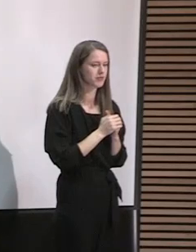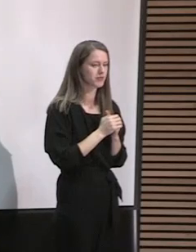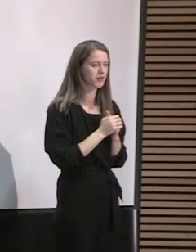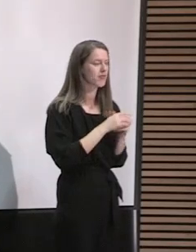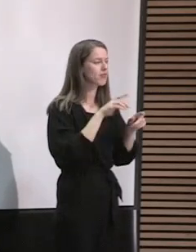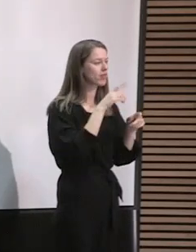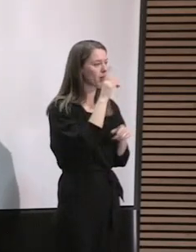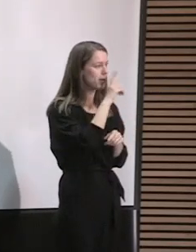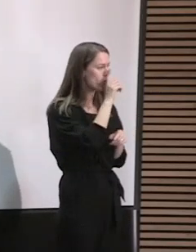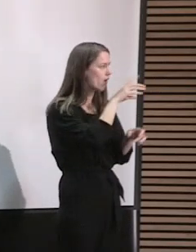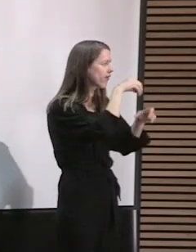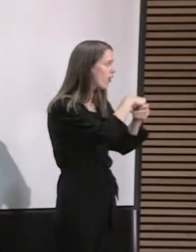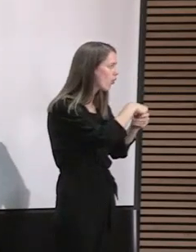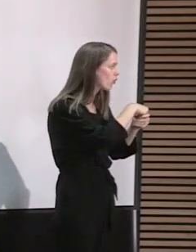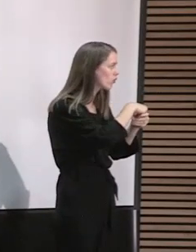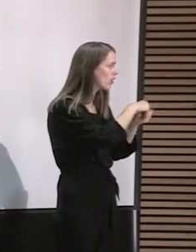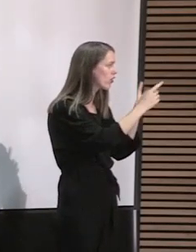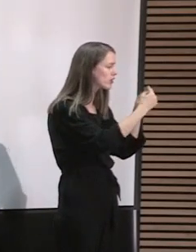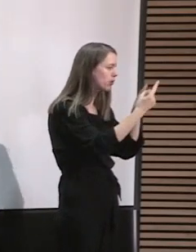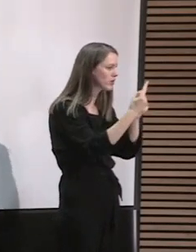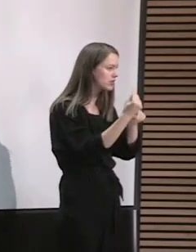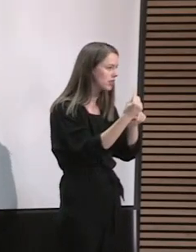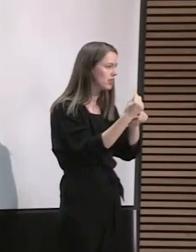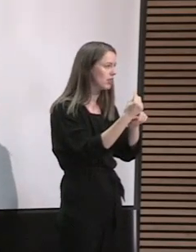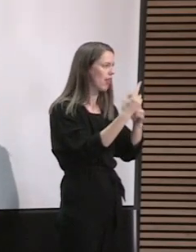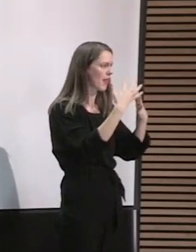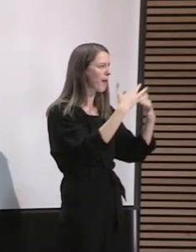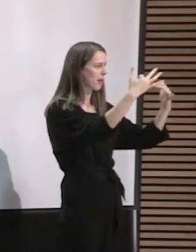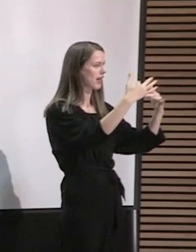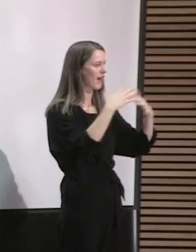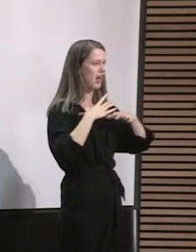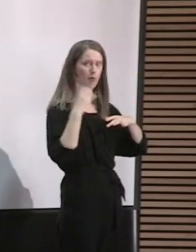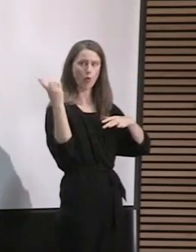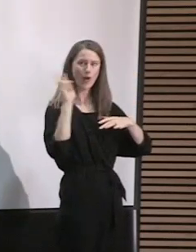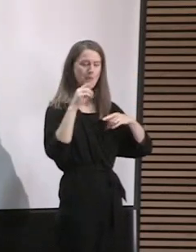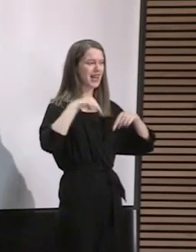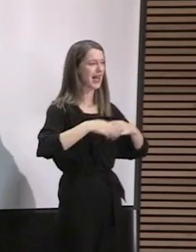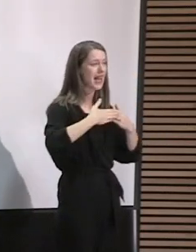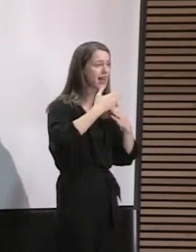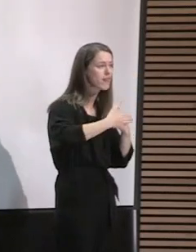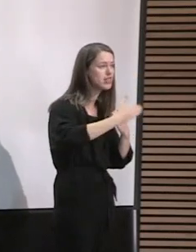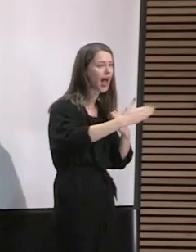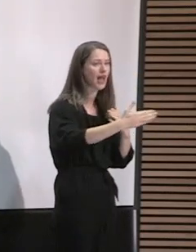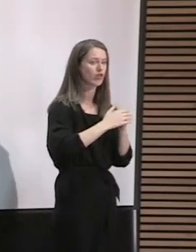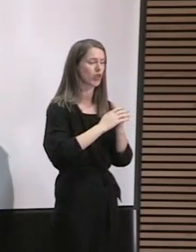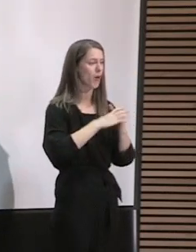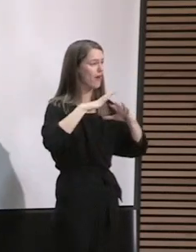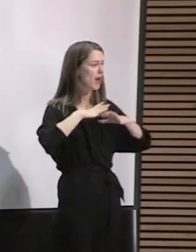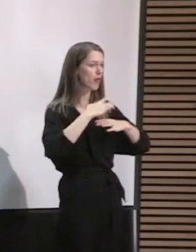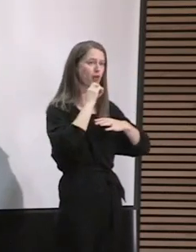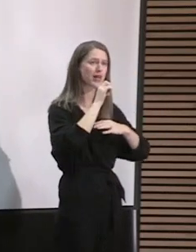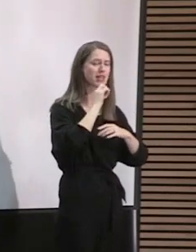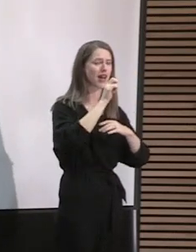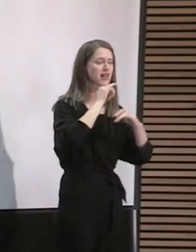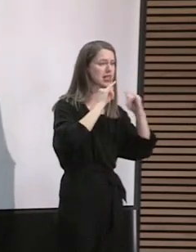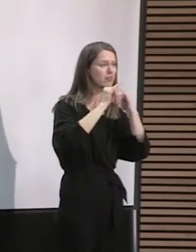who are managing this response as publicly available as possible. You'll see the Director General and I here every day, widely available for media interviews outside